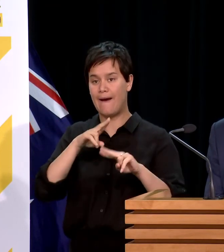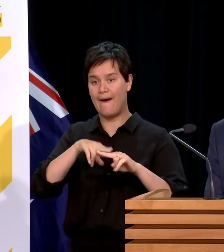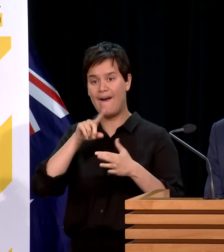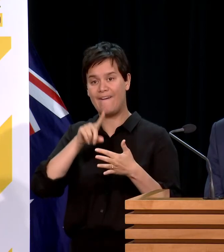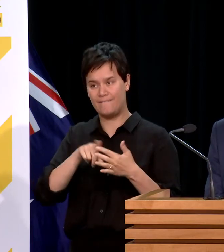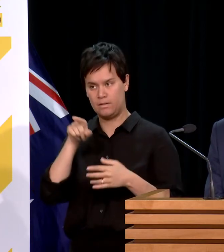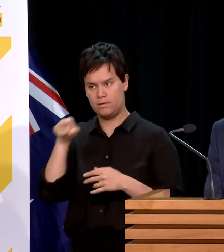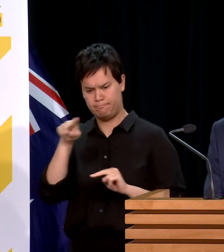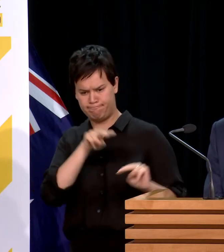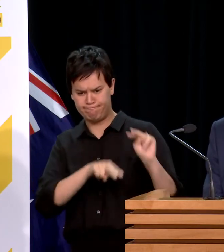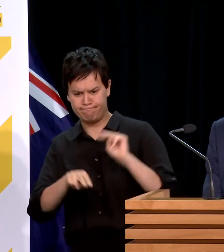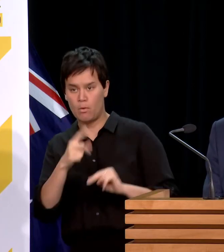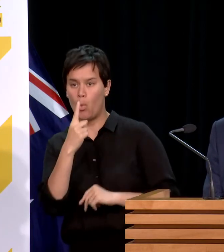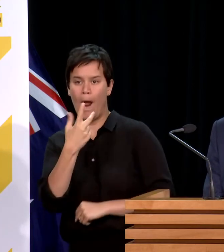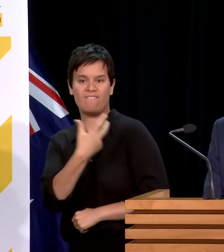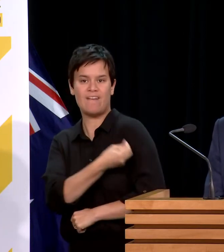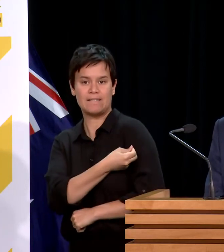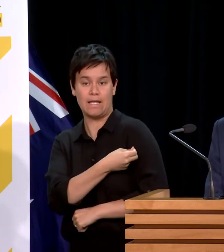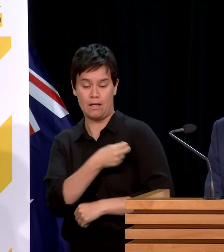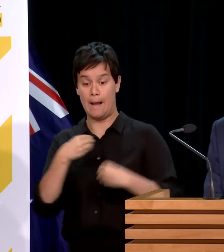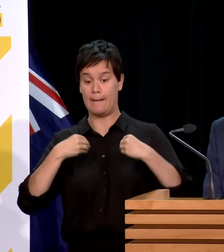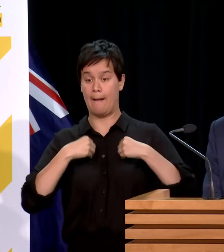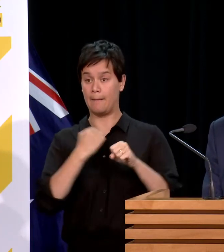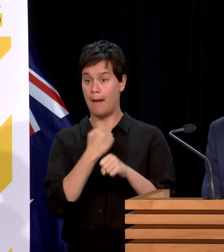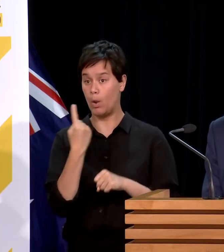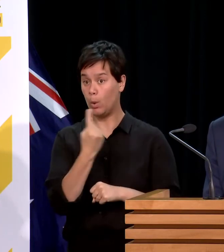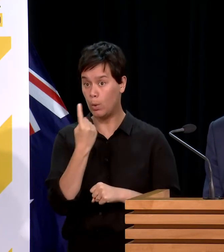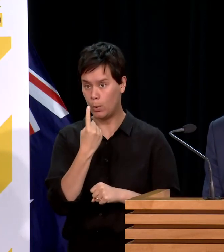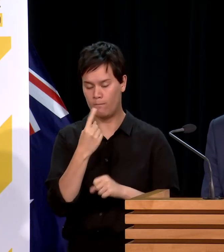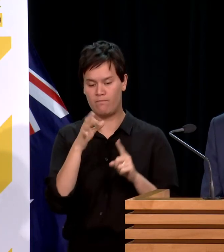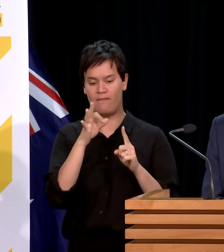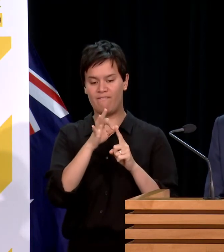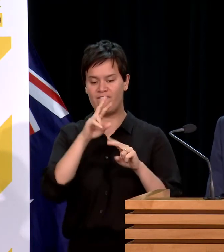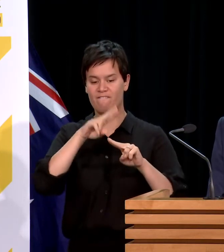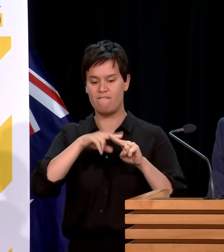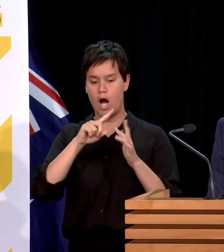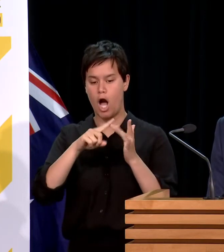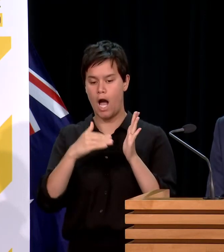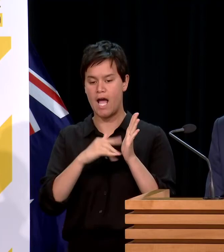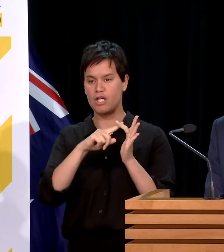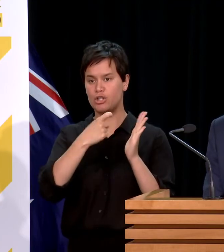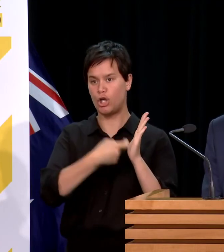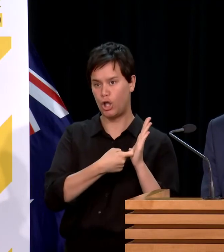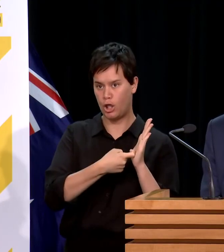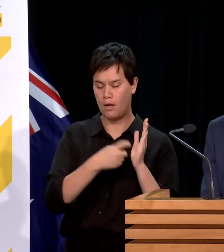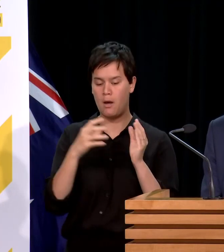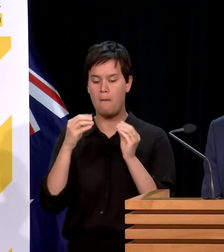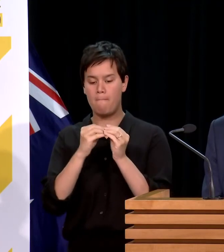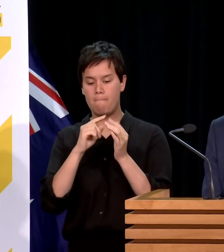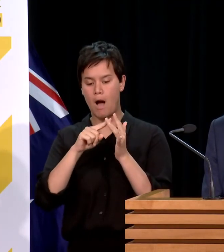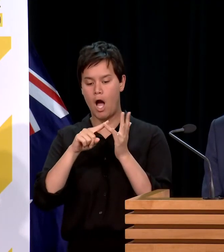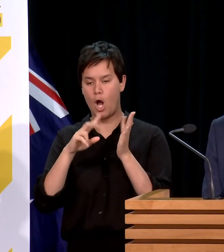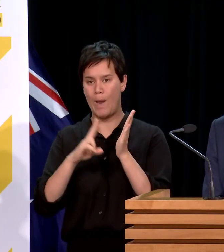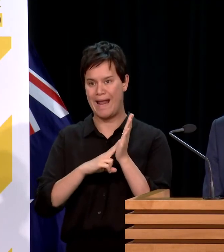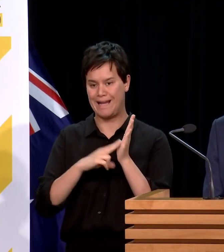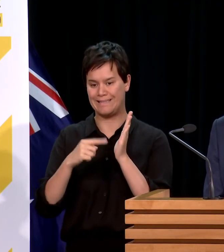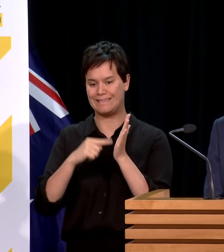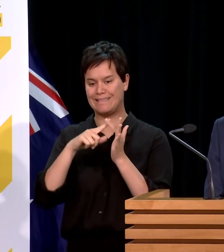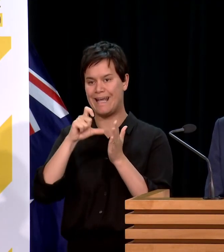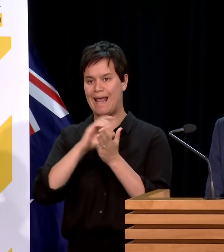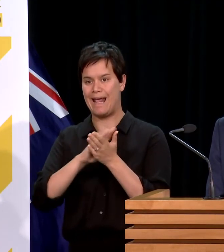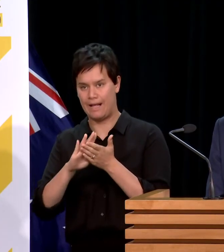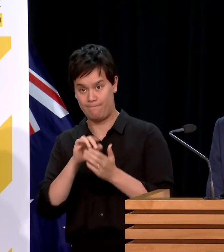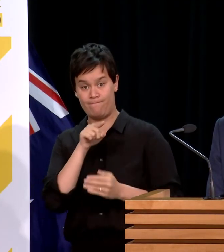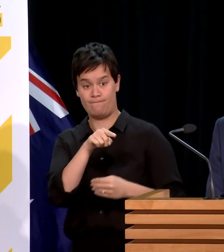effectiveness and quality of the manufacturing of the vaccine. Of course, there is much more work to do, and the Ministry and the